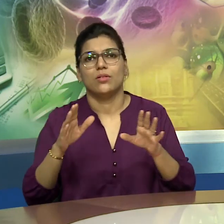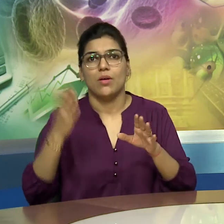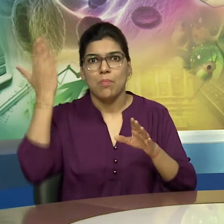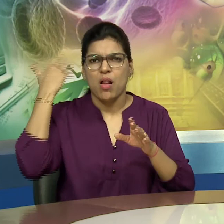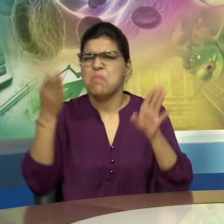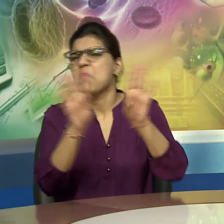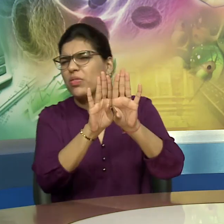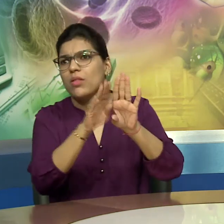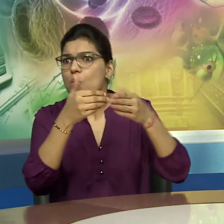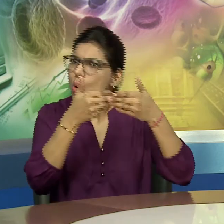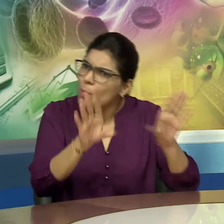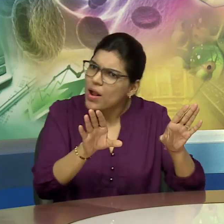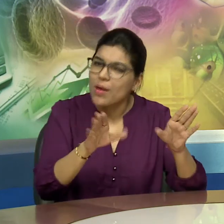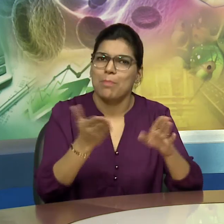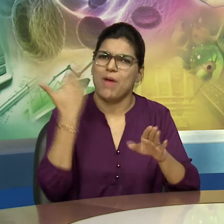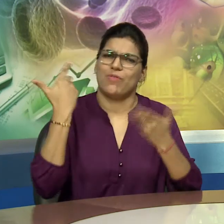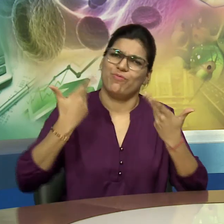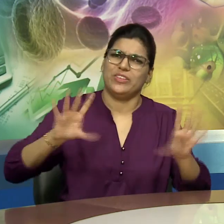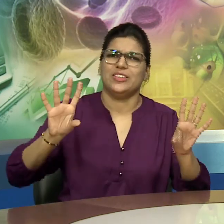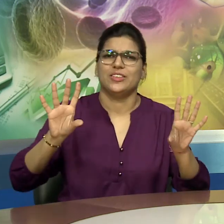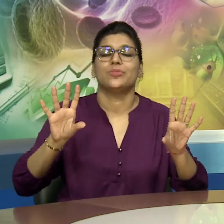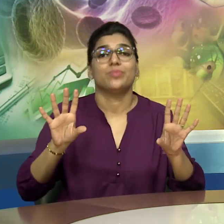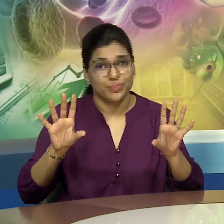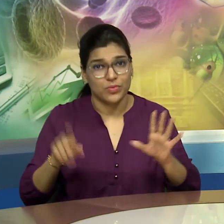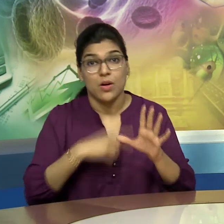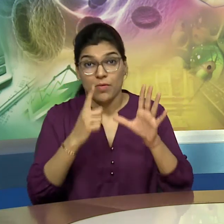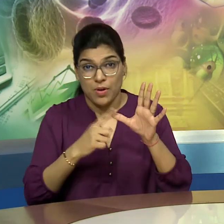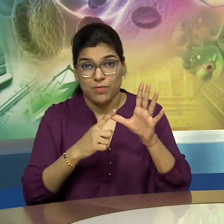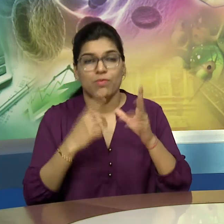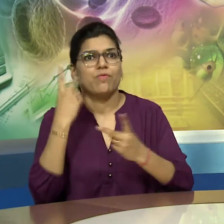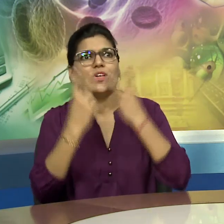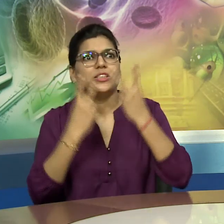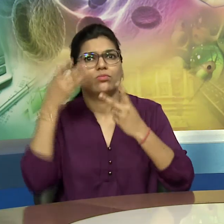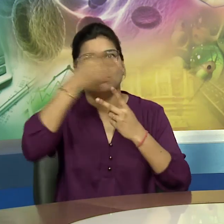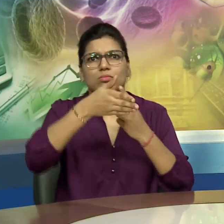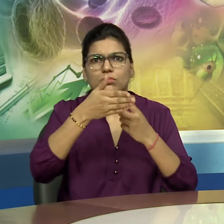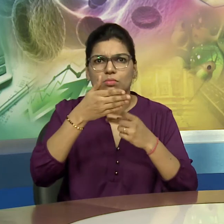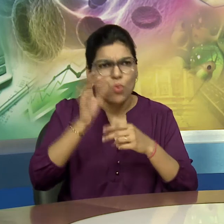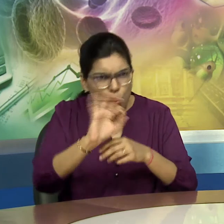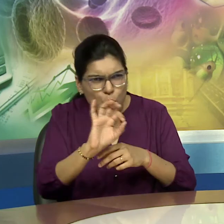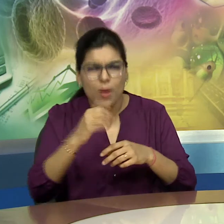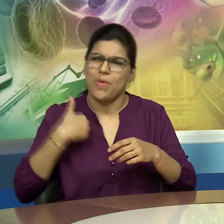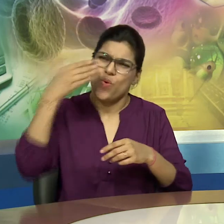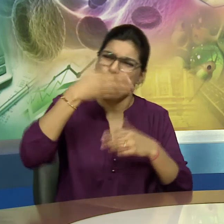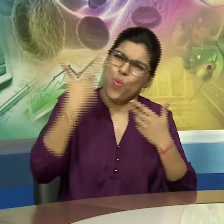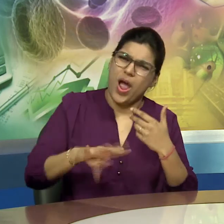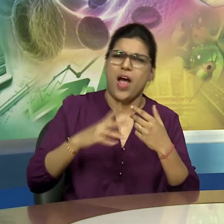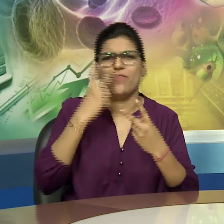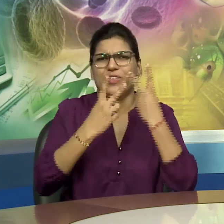is opened. Earlier it was closed, now it is opened. The fifth word is visit. So, this